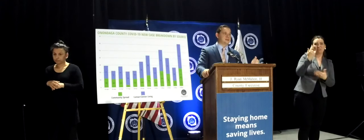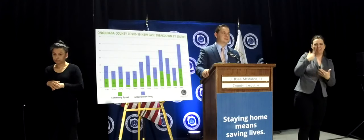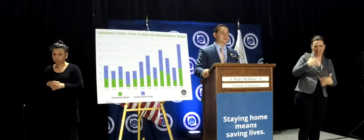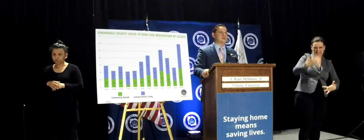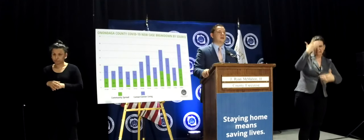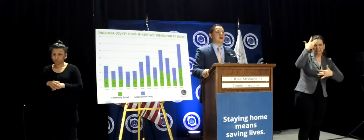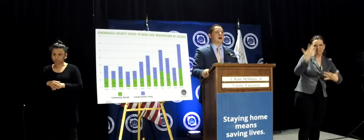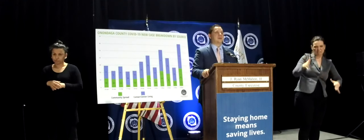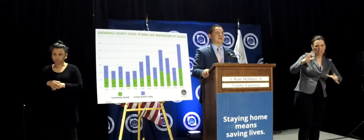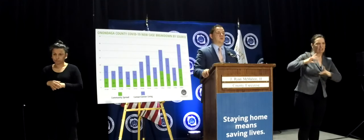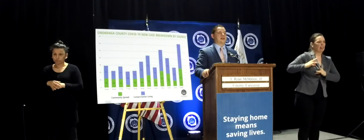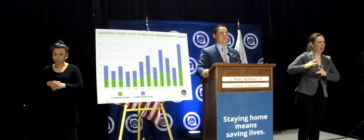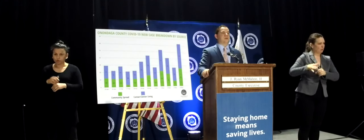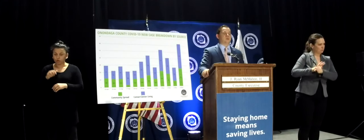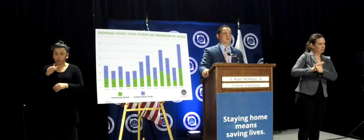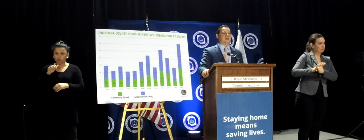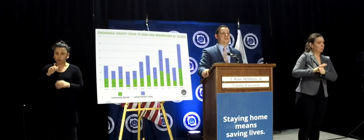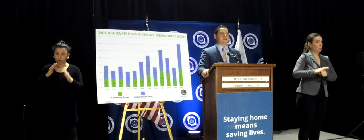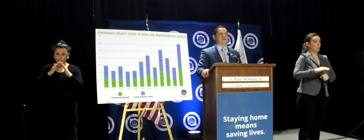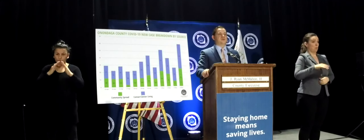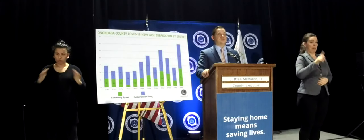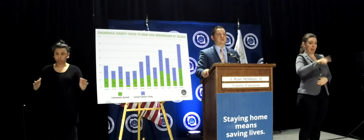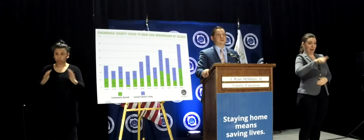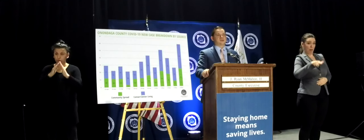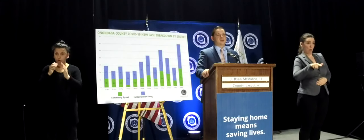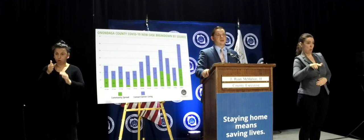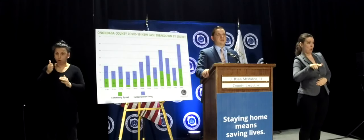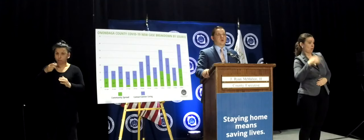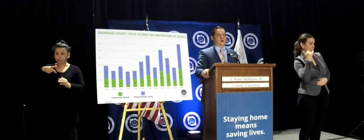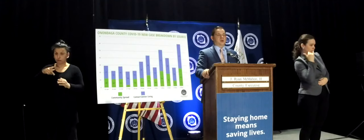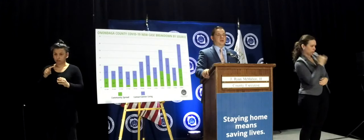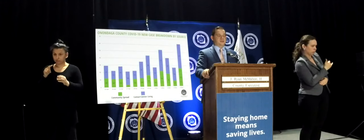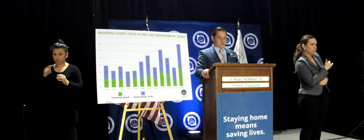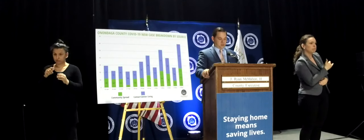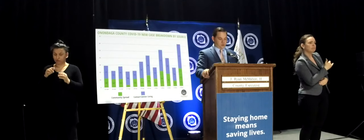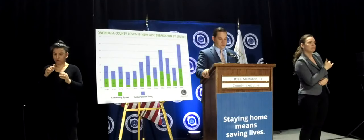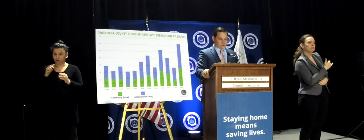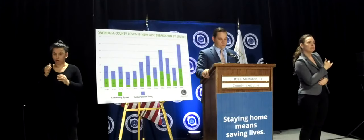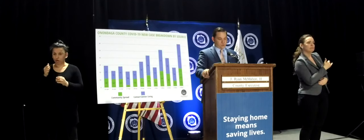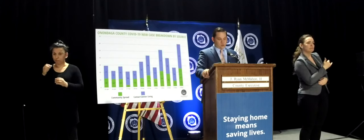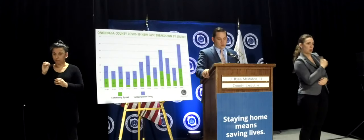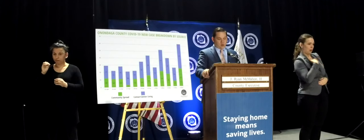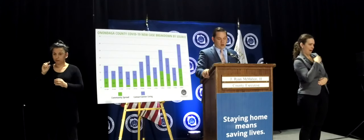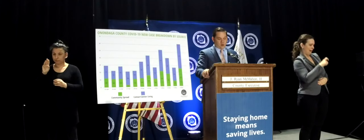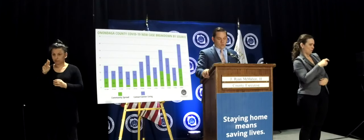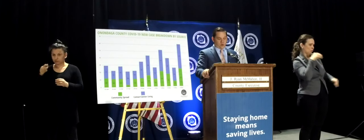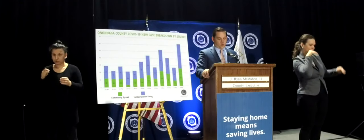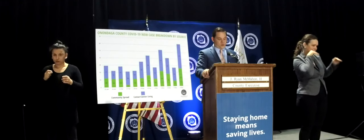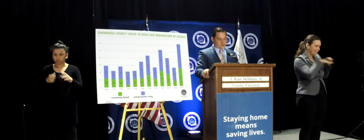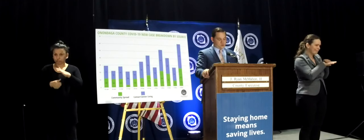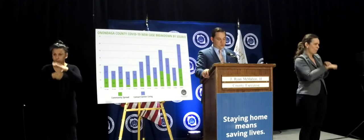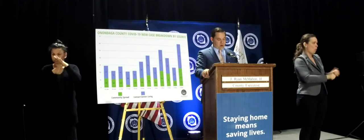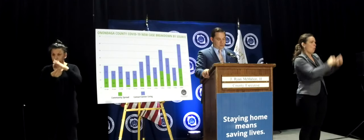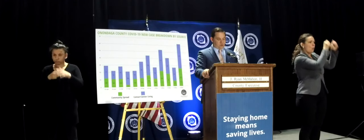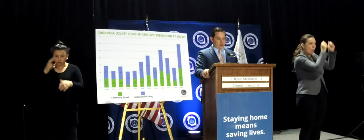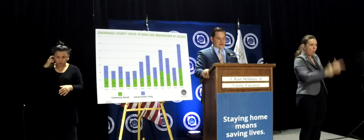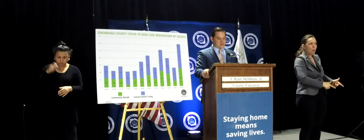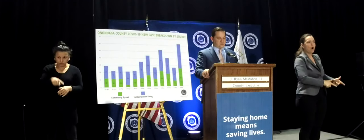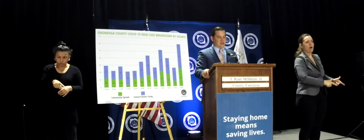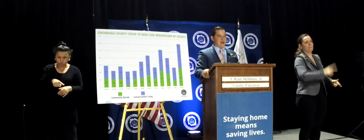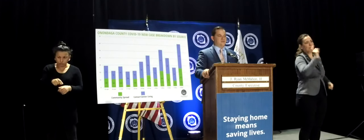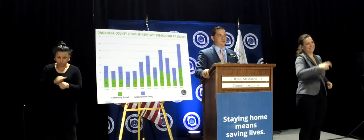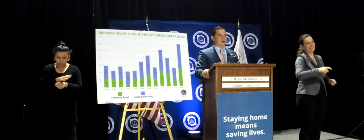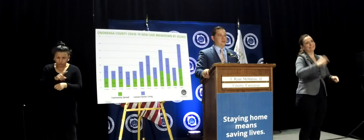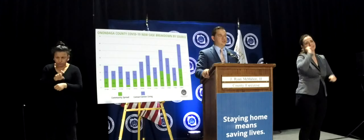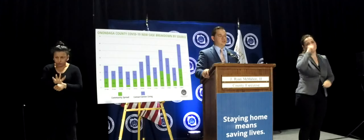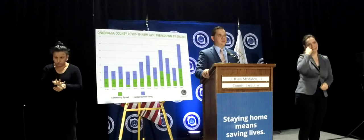asymptomatic cases. That's what's happened in a lot of these senior facilities. So we're going to continue to do this. We're going to